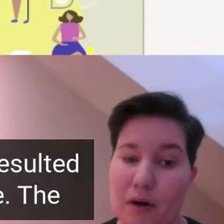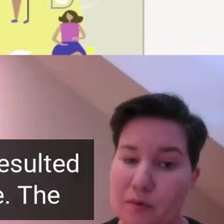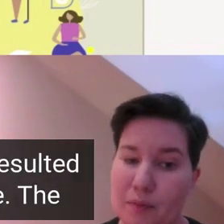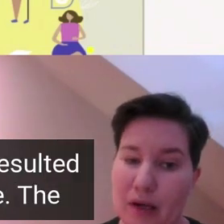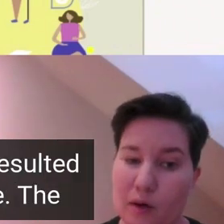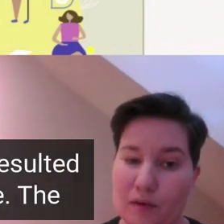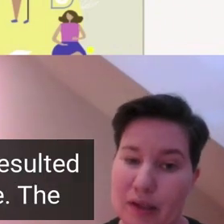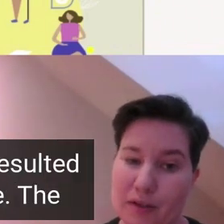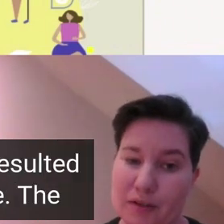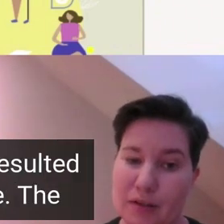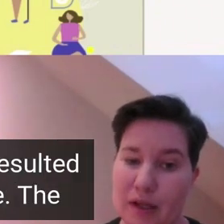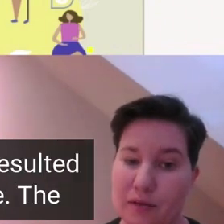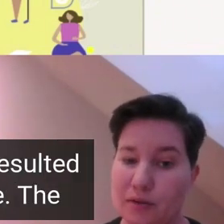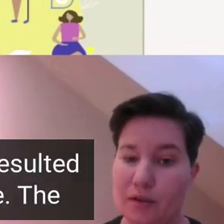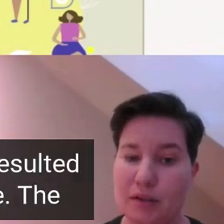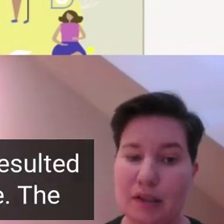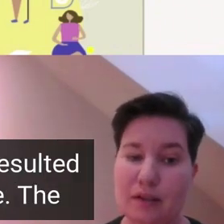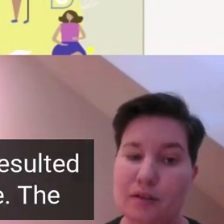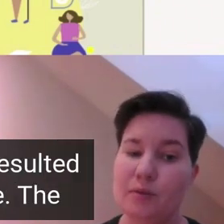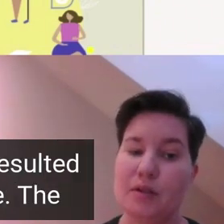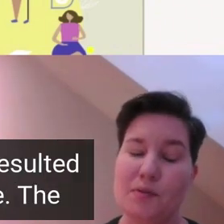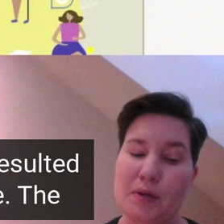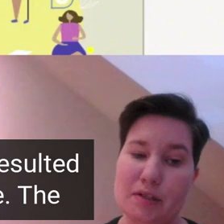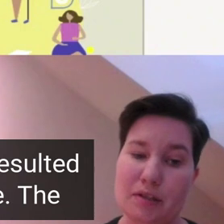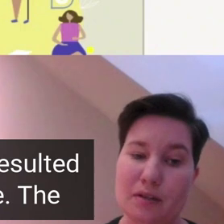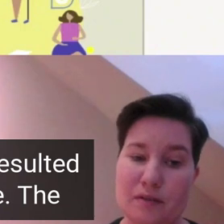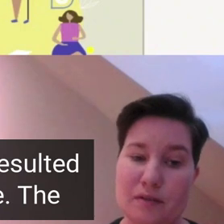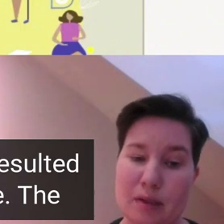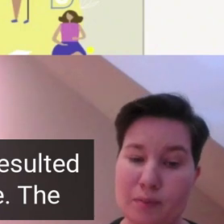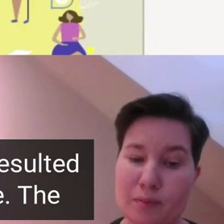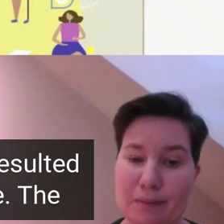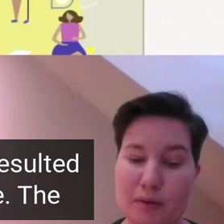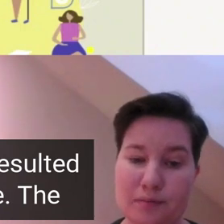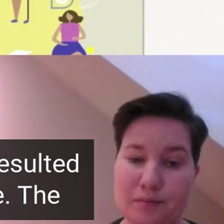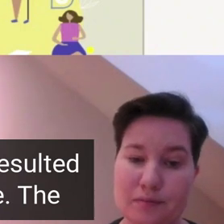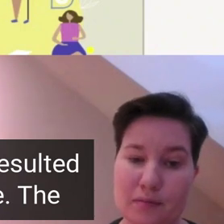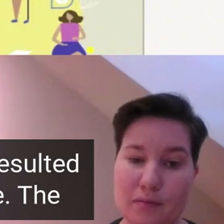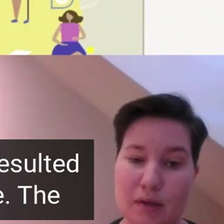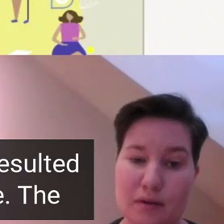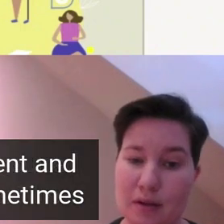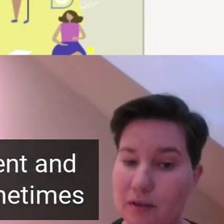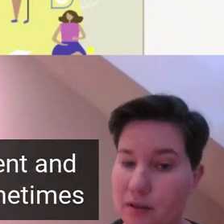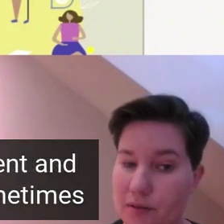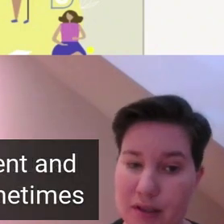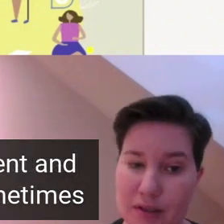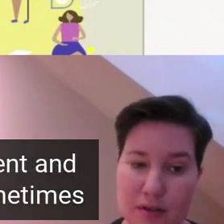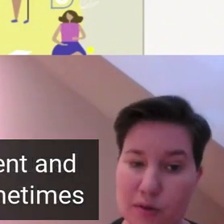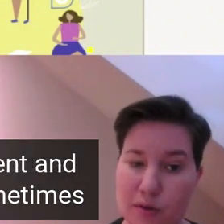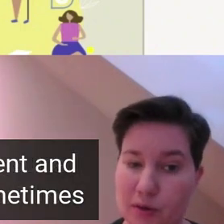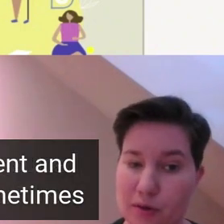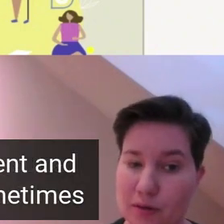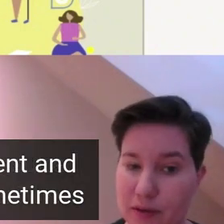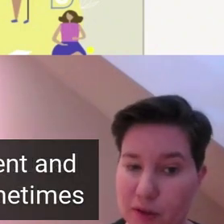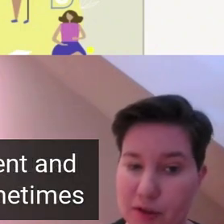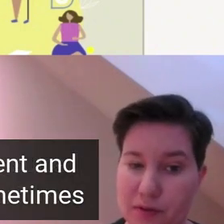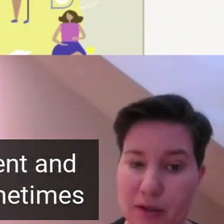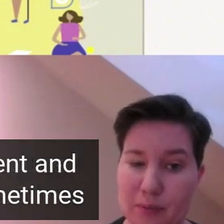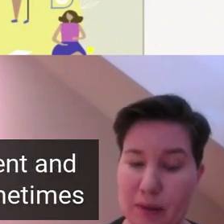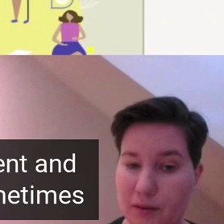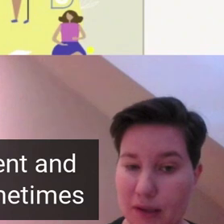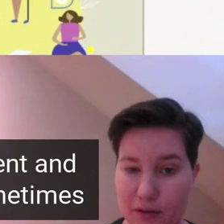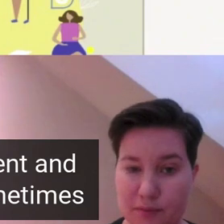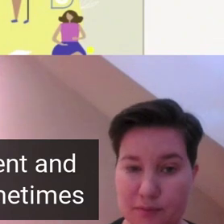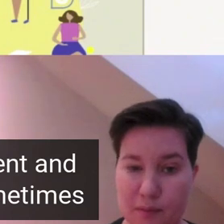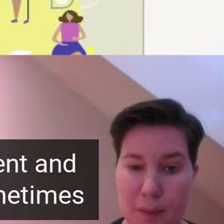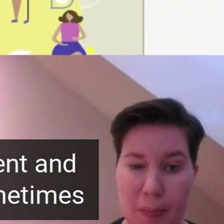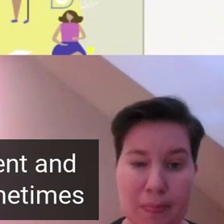The progress made over the years has resulted in a new generation of disabled people. The next generation is majority neurodivergent and